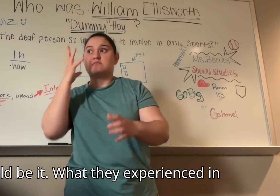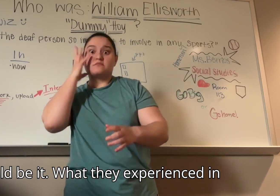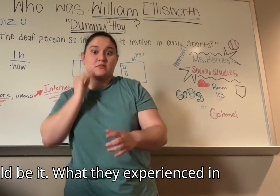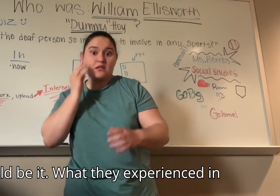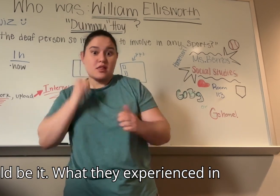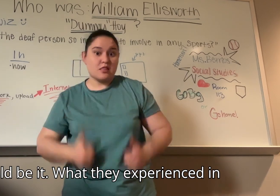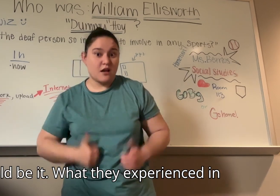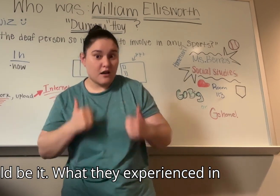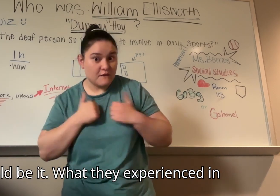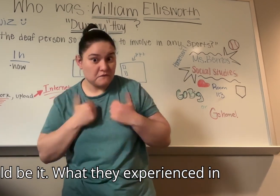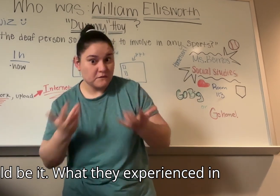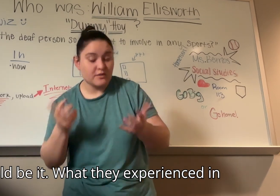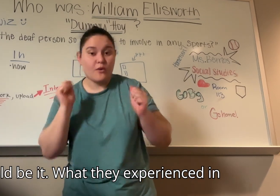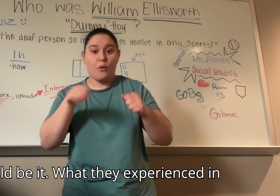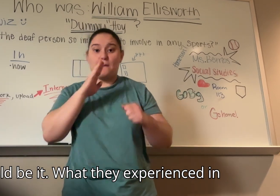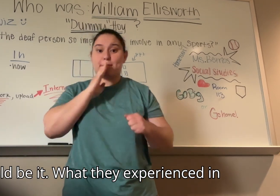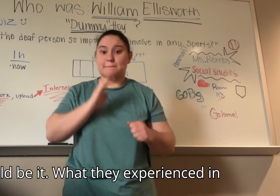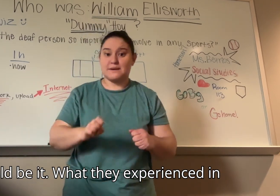it. When they experienced in their